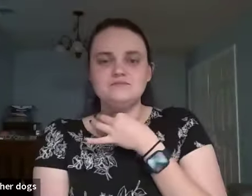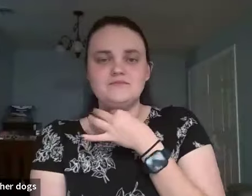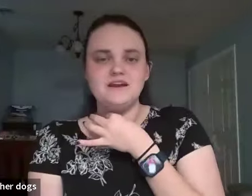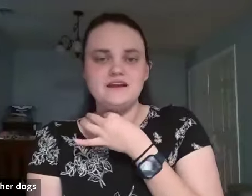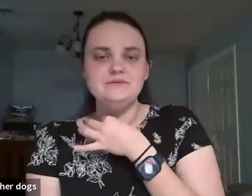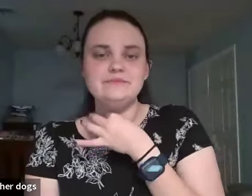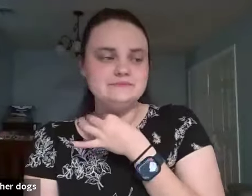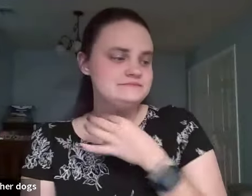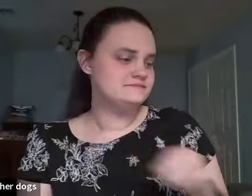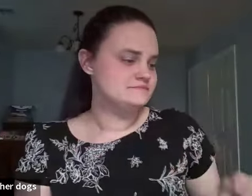Okay.